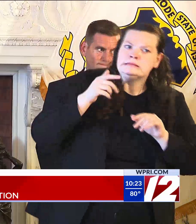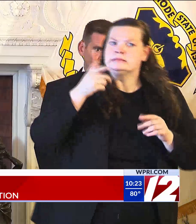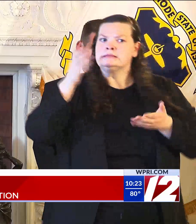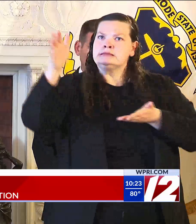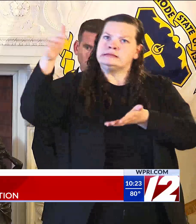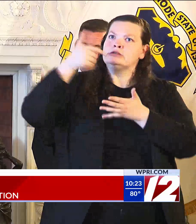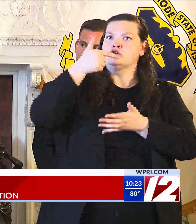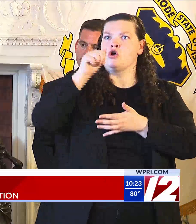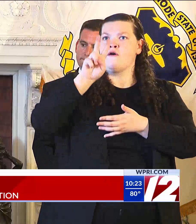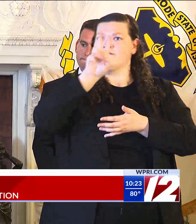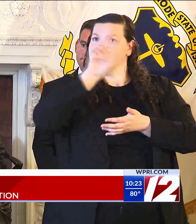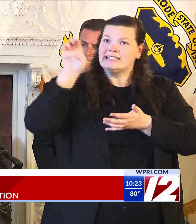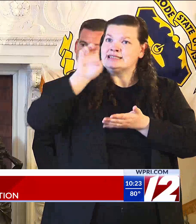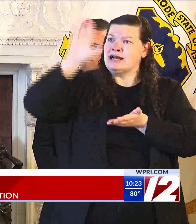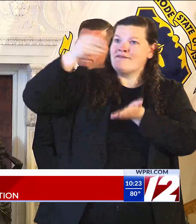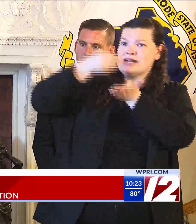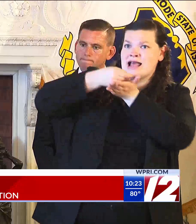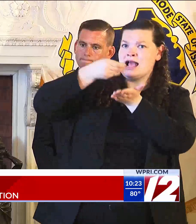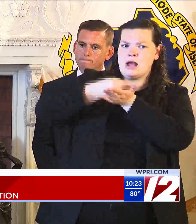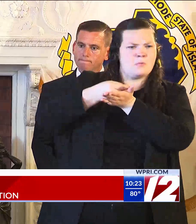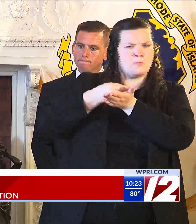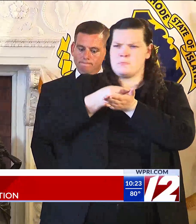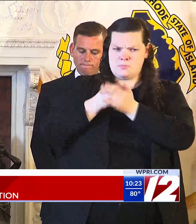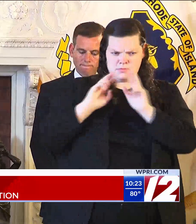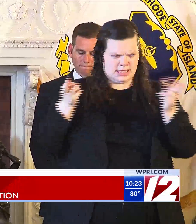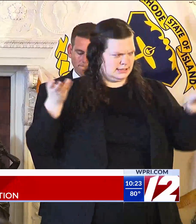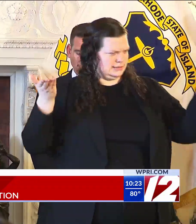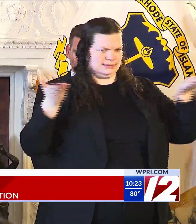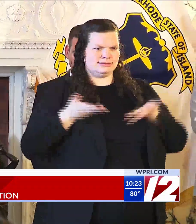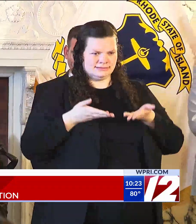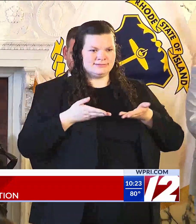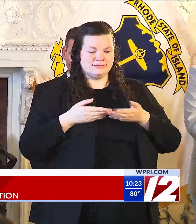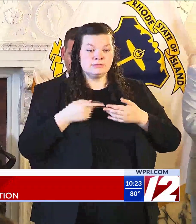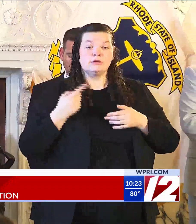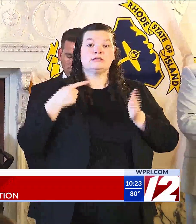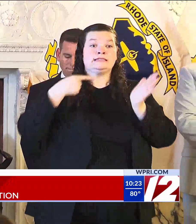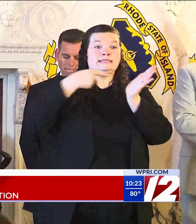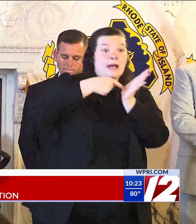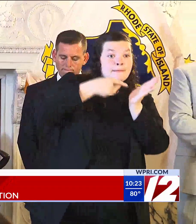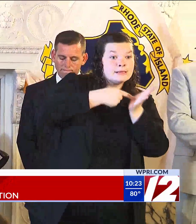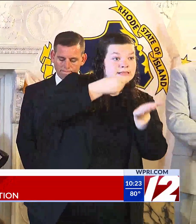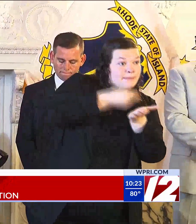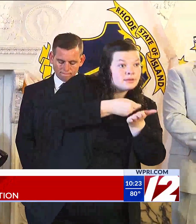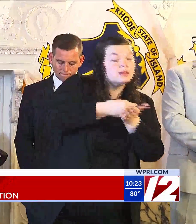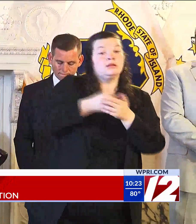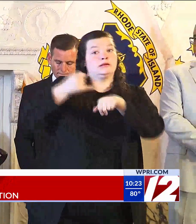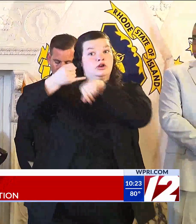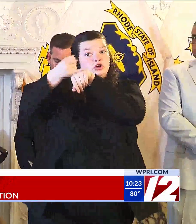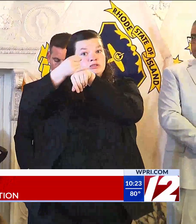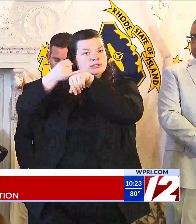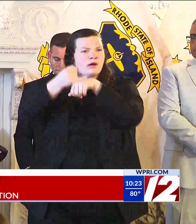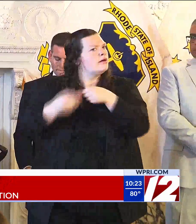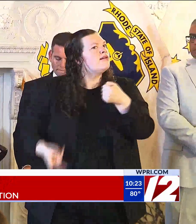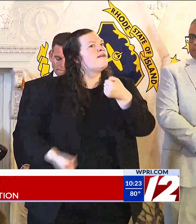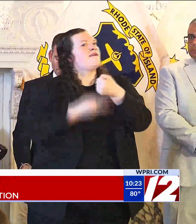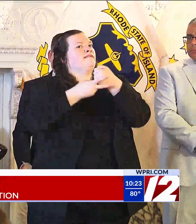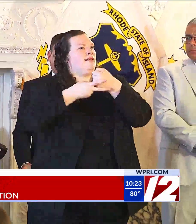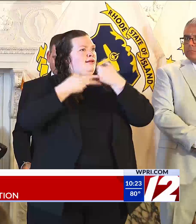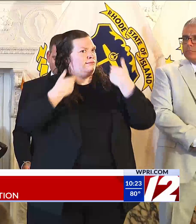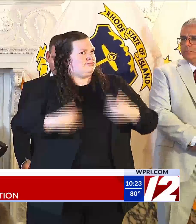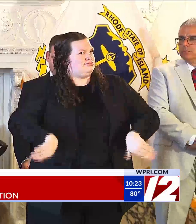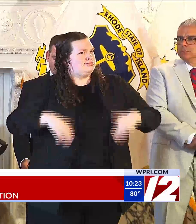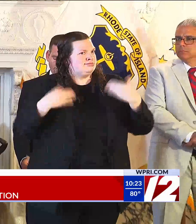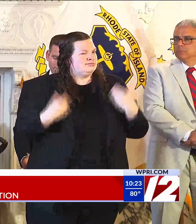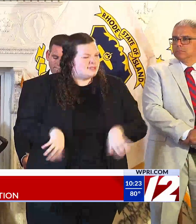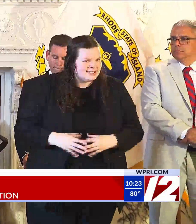future debt and interest on that funding. The remainder of our financing plan includes